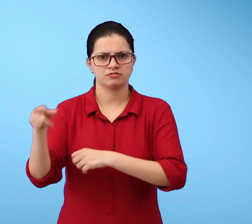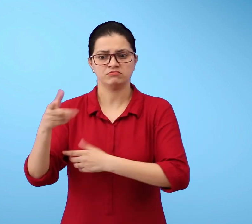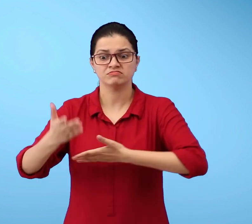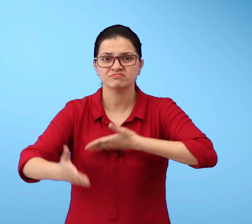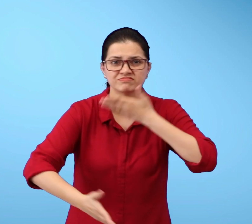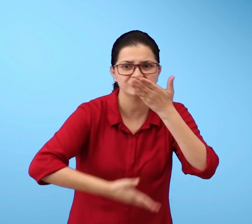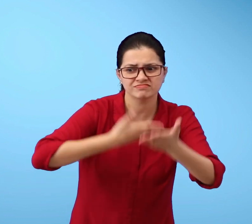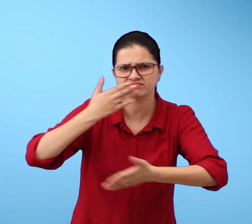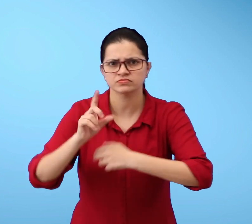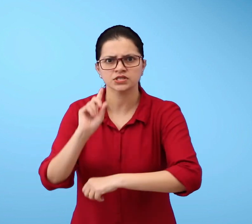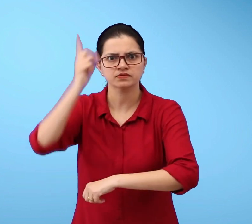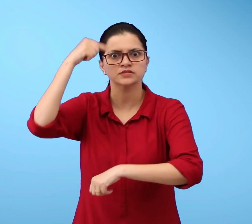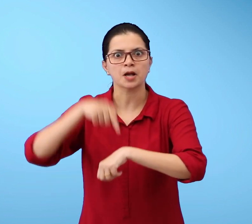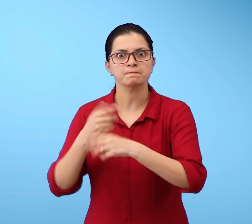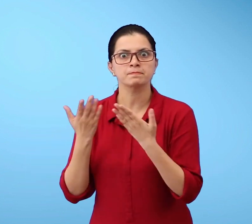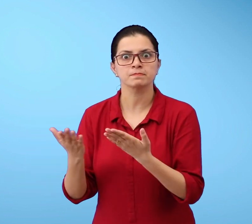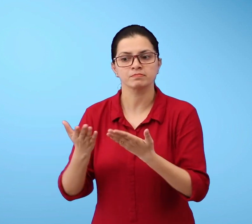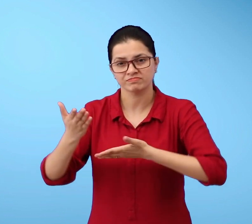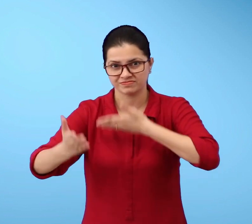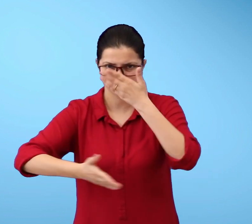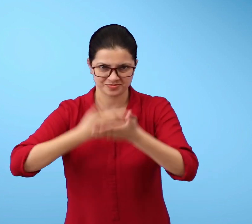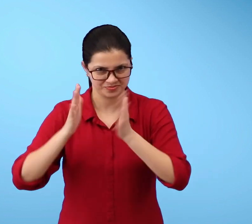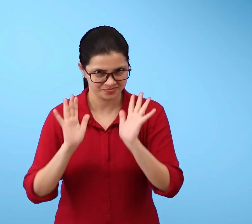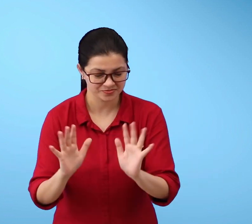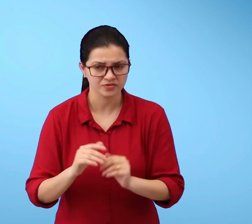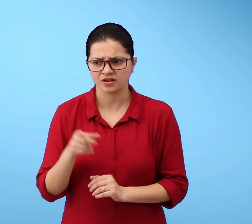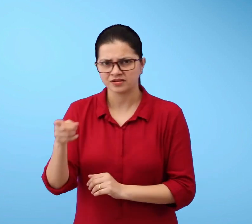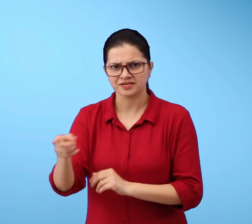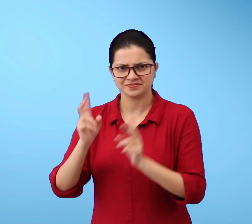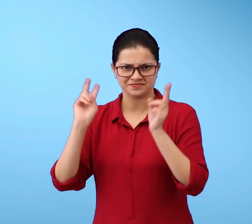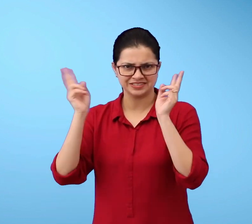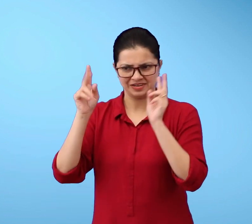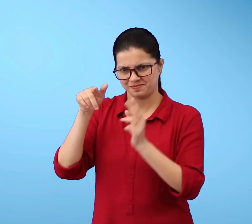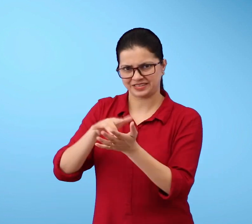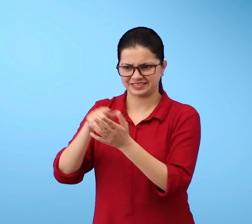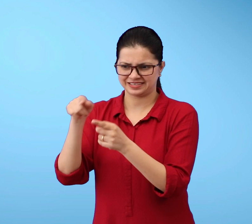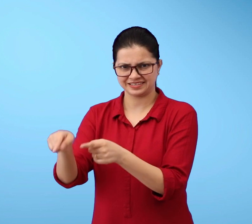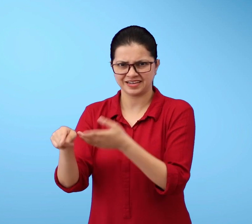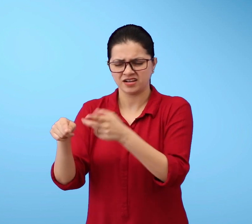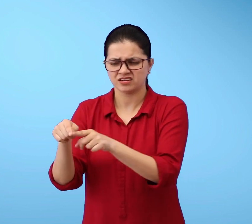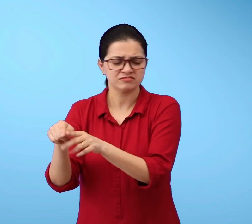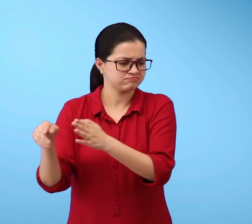where he taught for the first time. He spent the rest of his life traveling on foot.